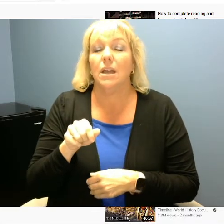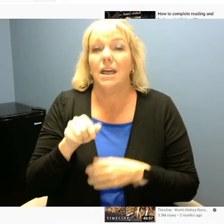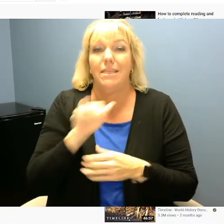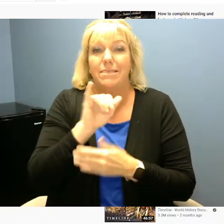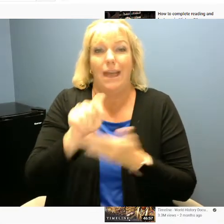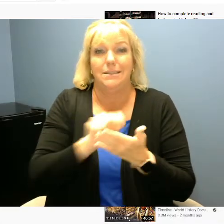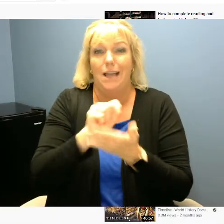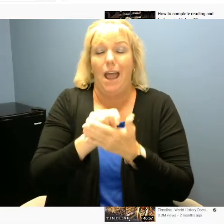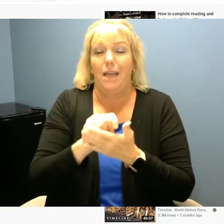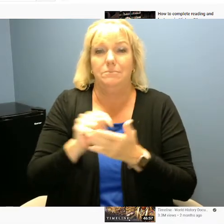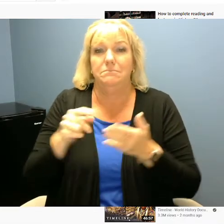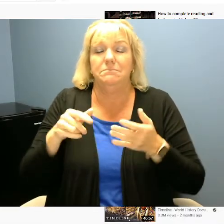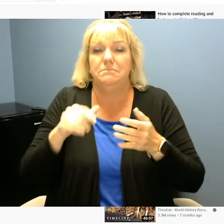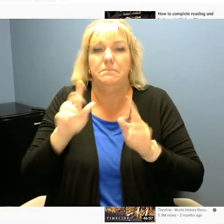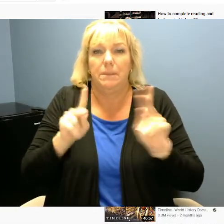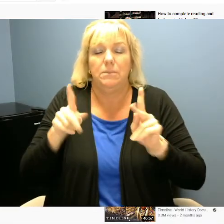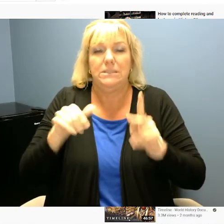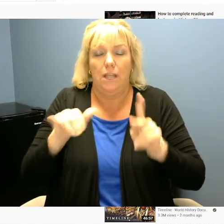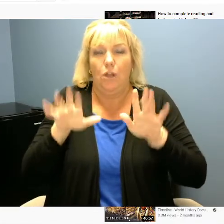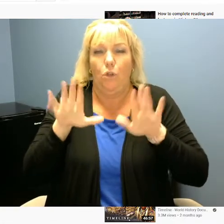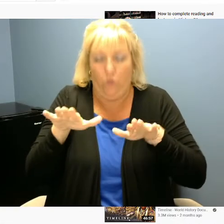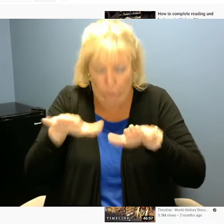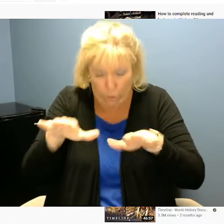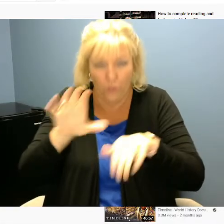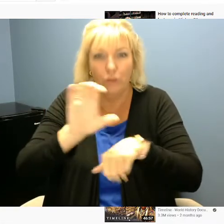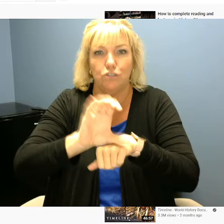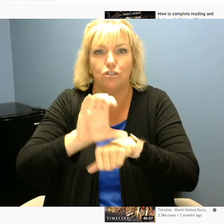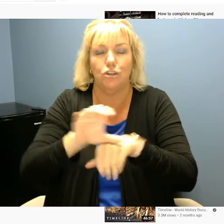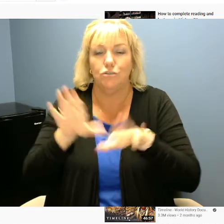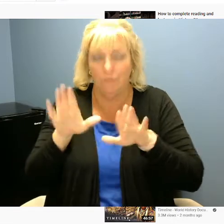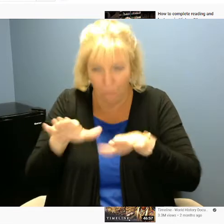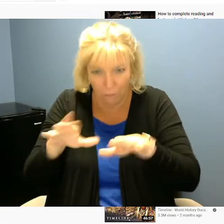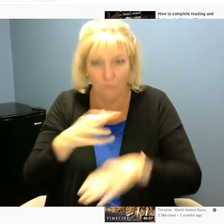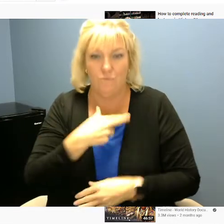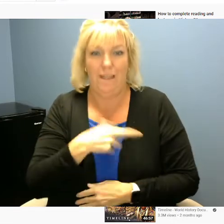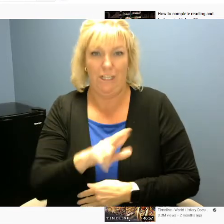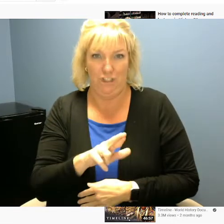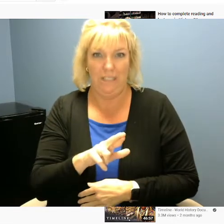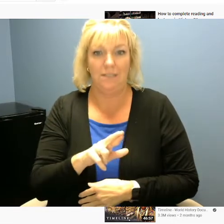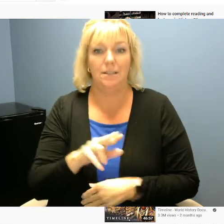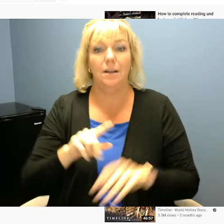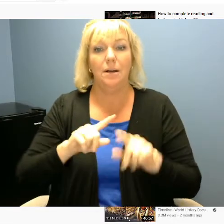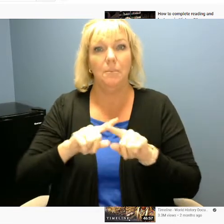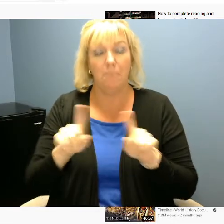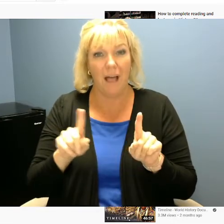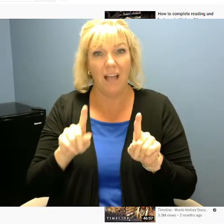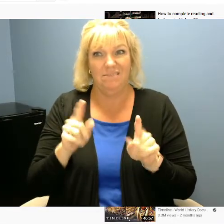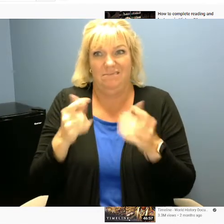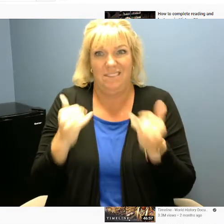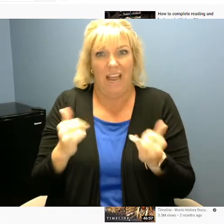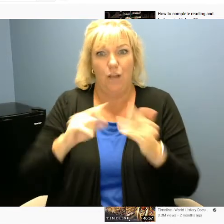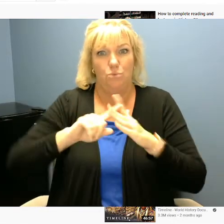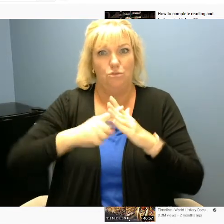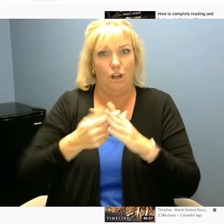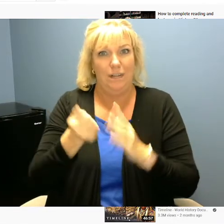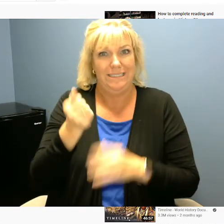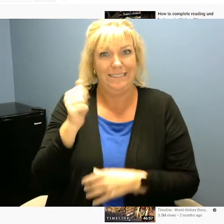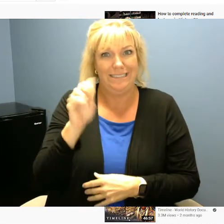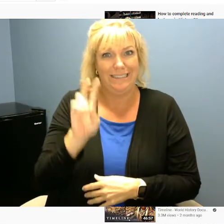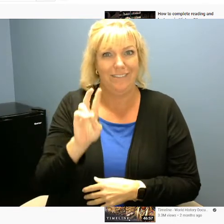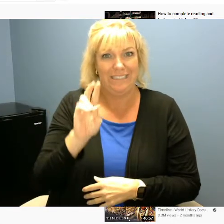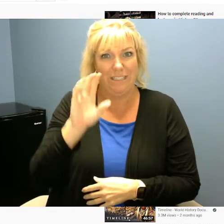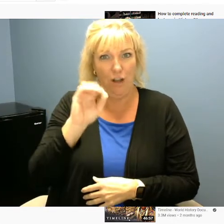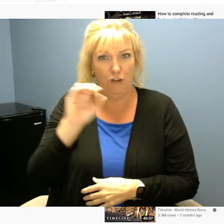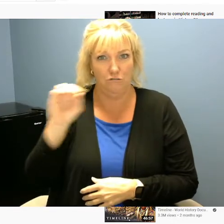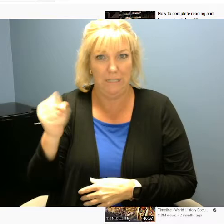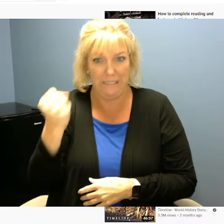the 18th century, as we move into the 1700s, we're going to start to see the development of rational thought. It's called the Enlightenment, and we're going to see